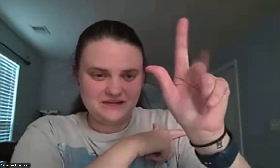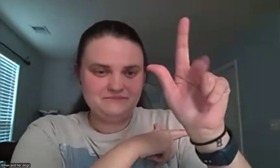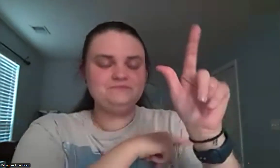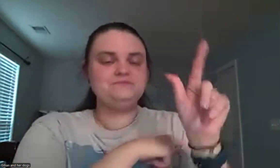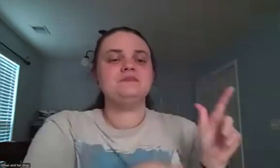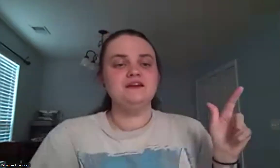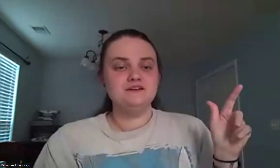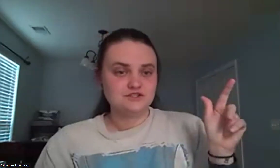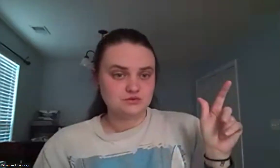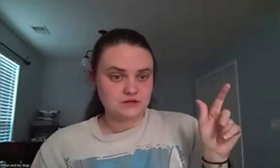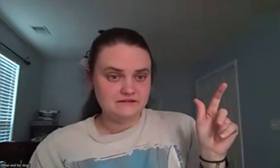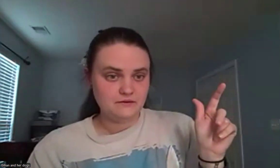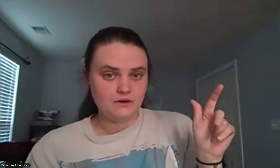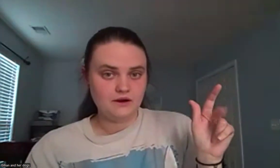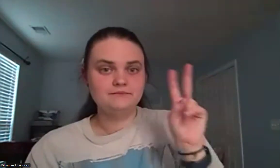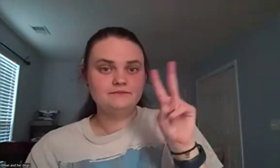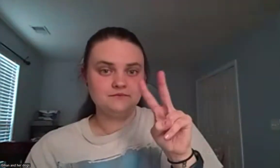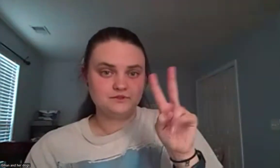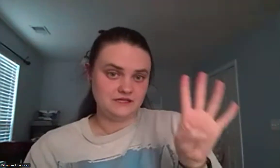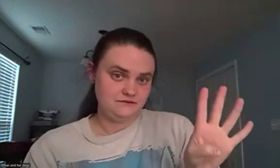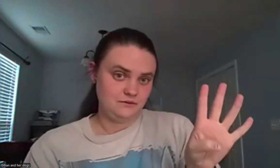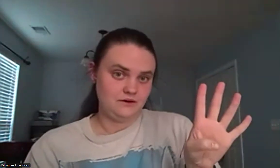23, 24, 24,